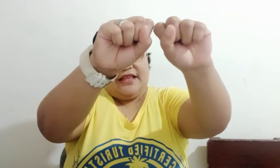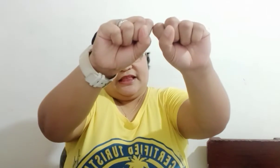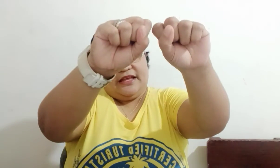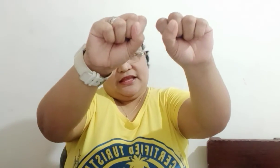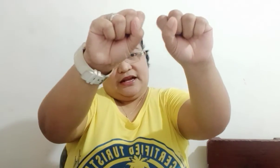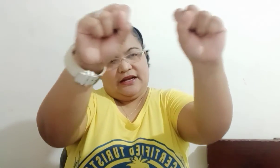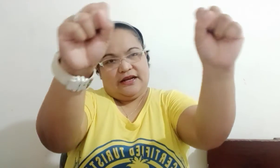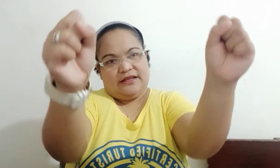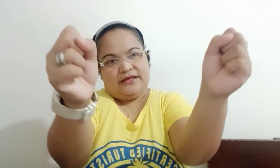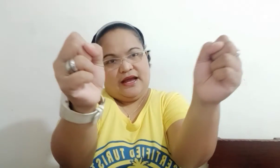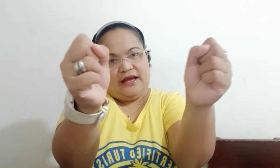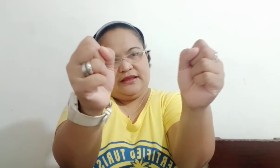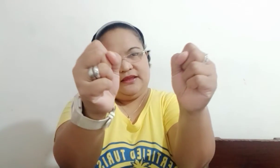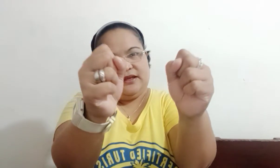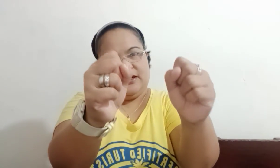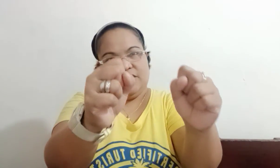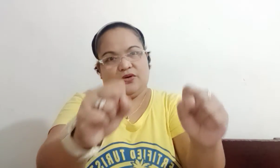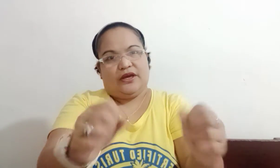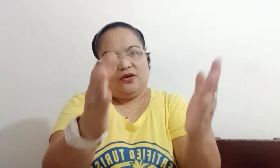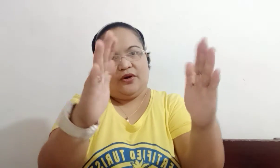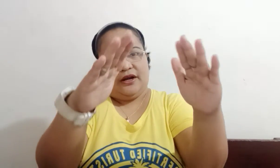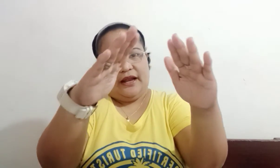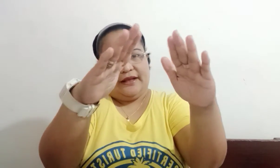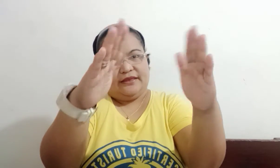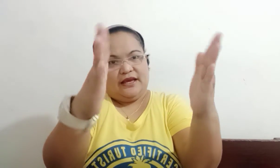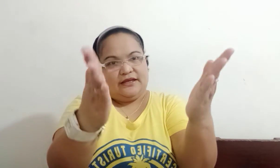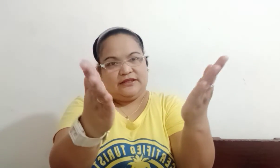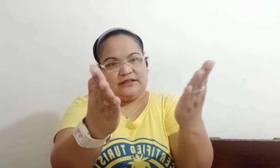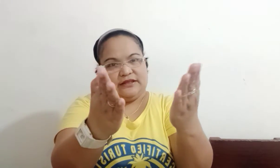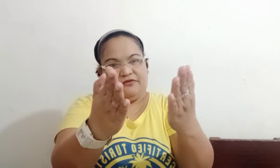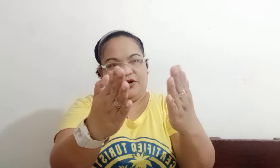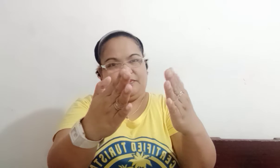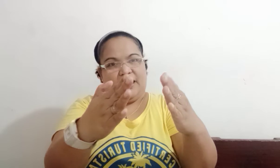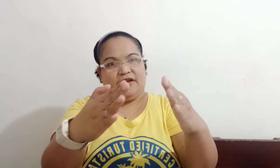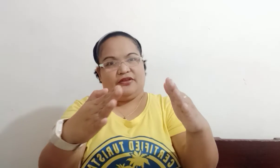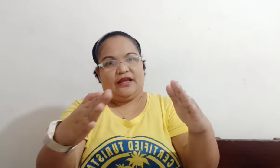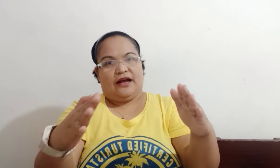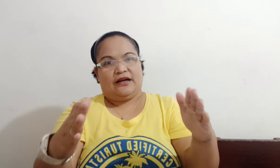natin ng ganyan, okay, or like this, nag-form tayo ng